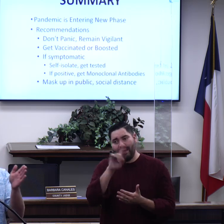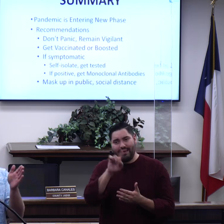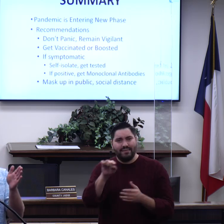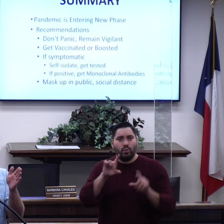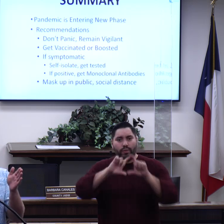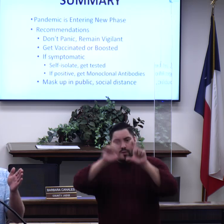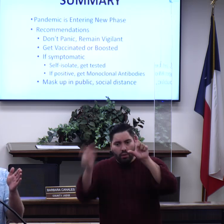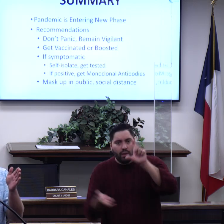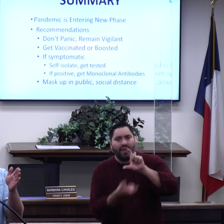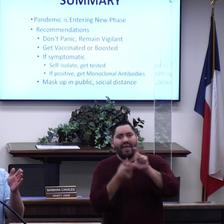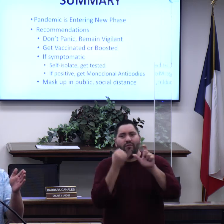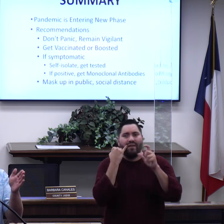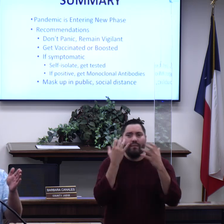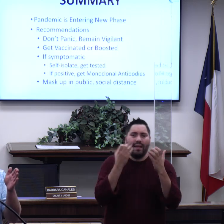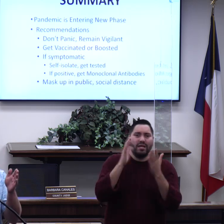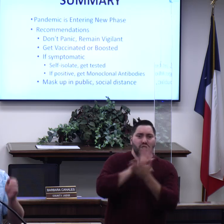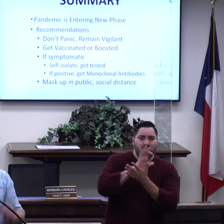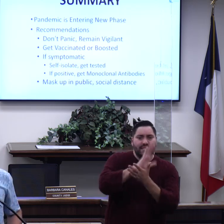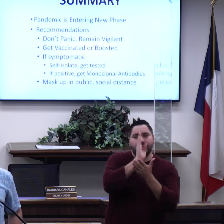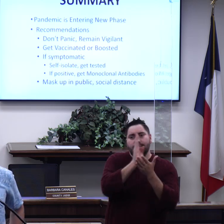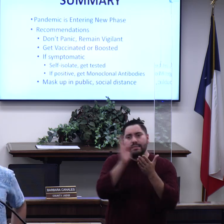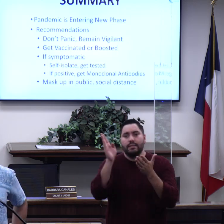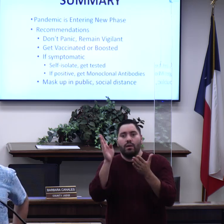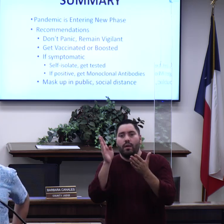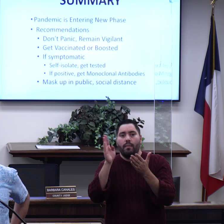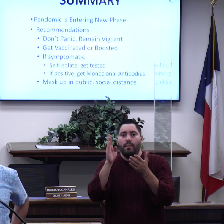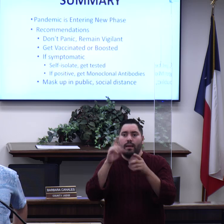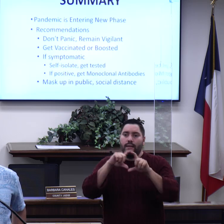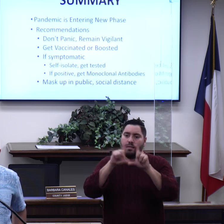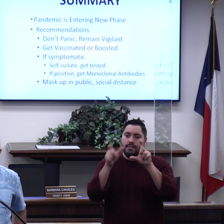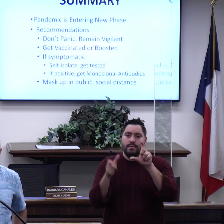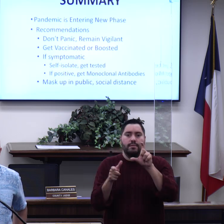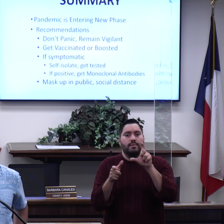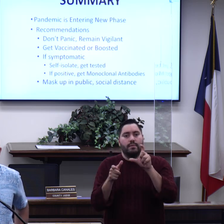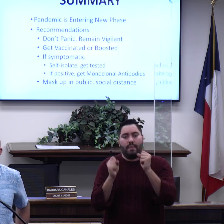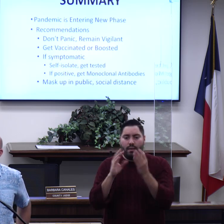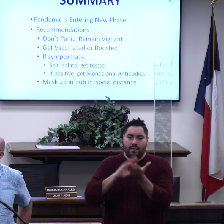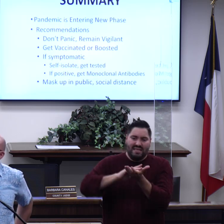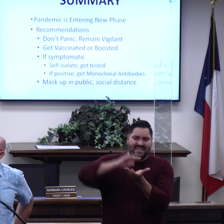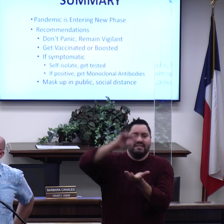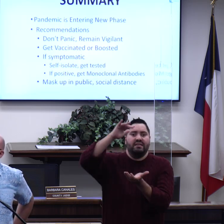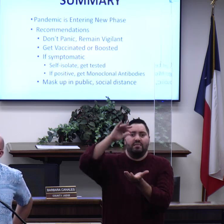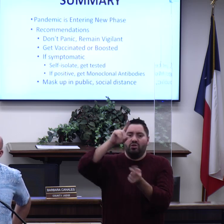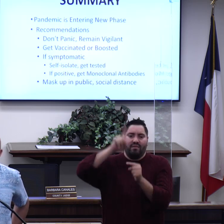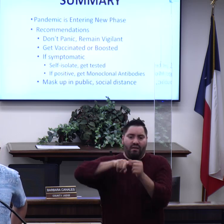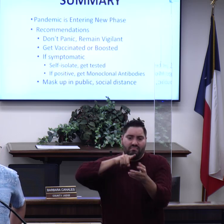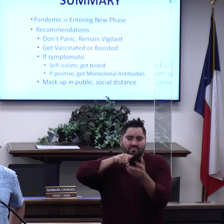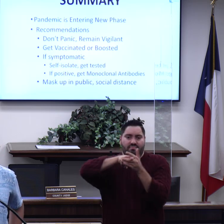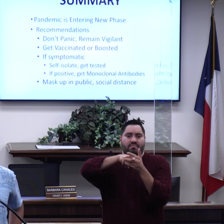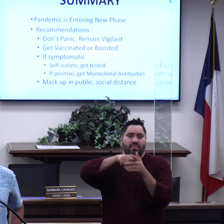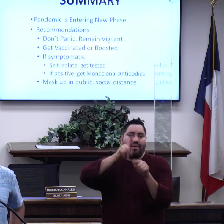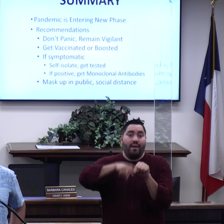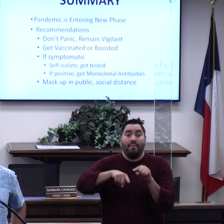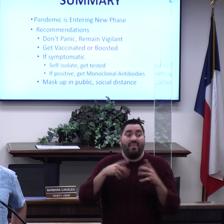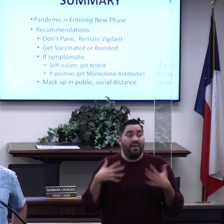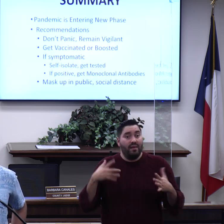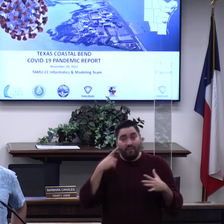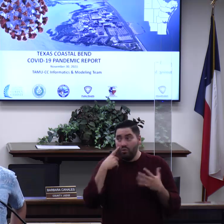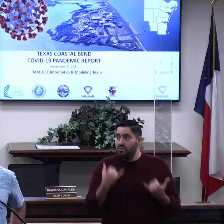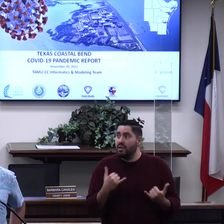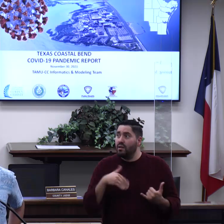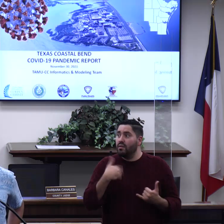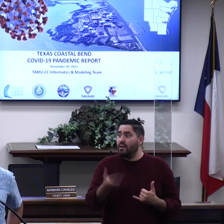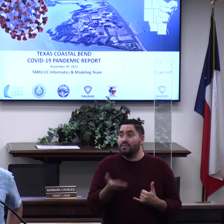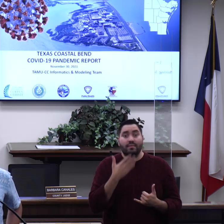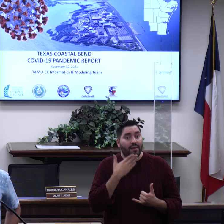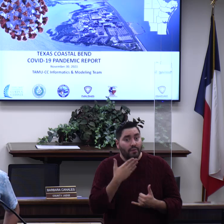lot of layers of Swiss cheese, nothing can get through, or at least it's really unlikely for things to get through. So that's it for today. Next slide.